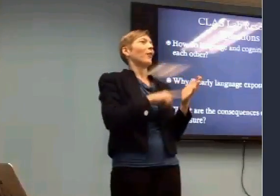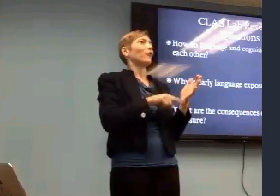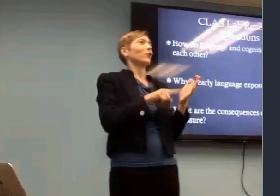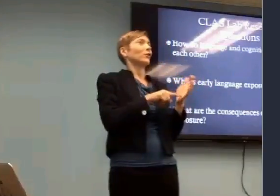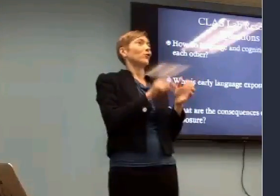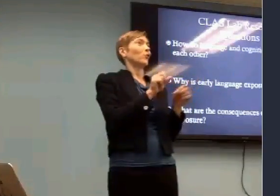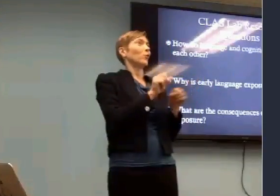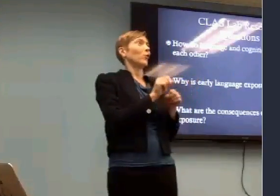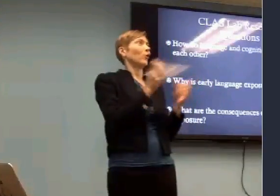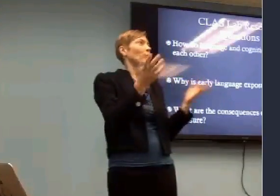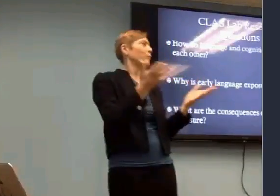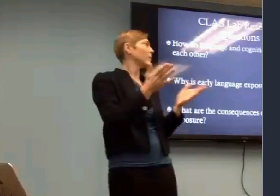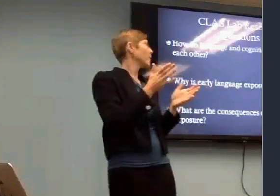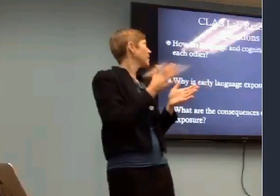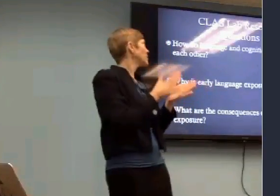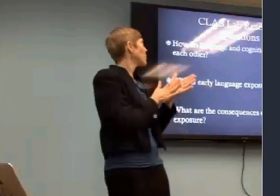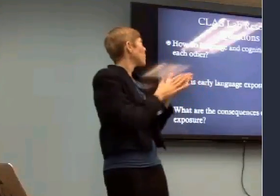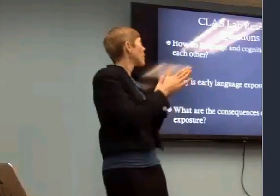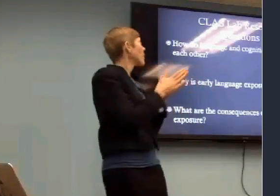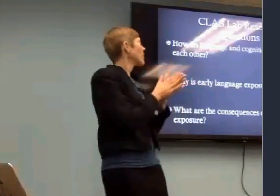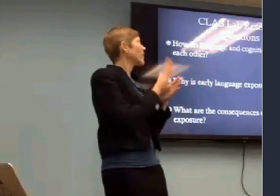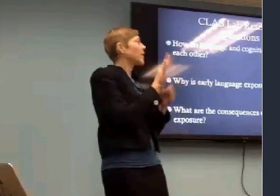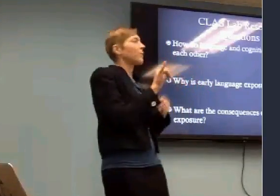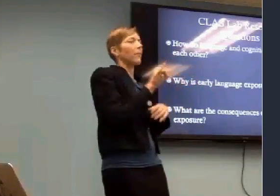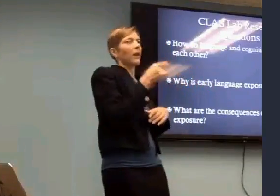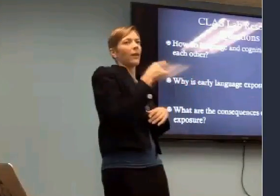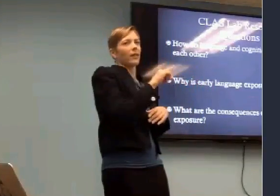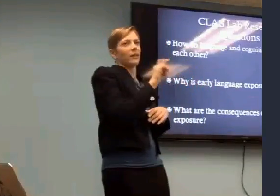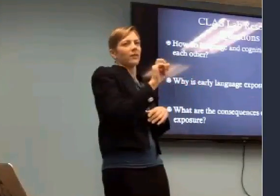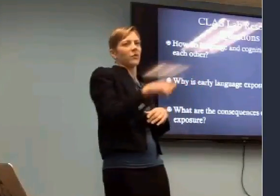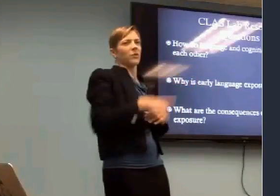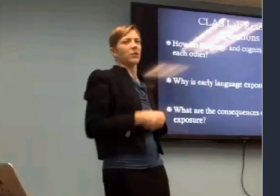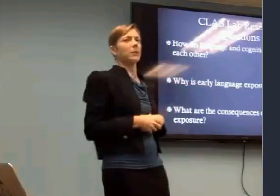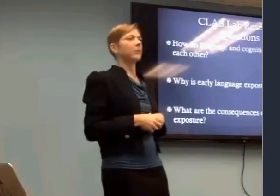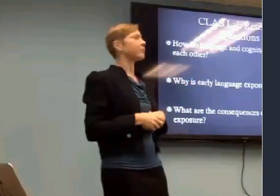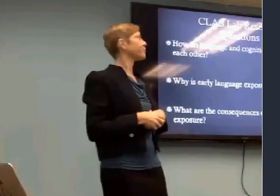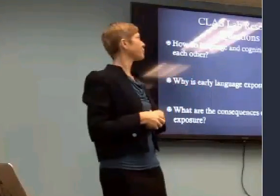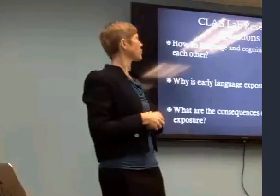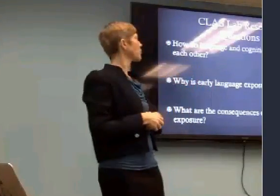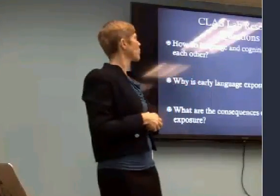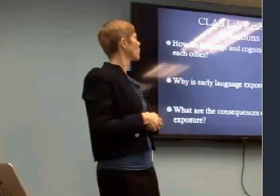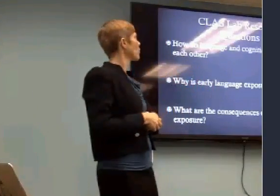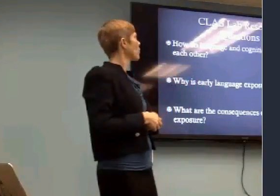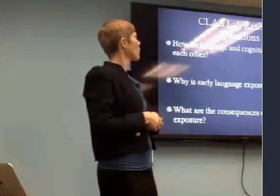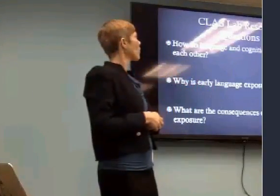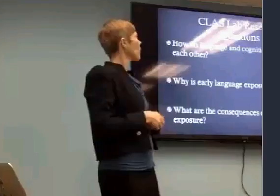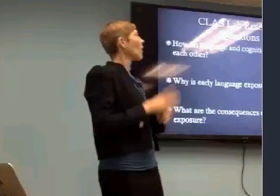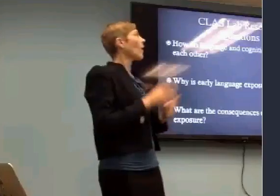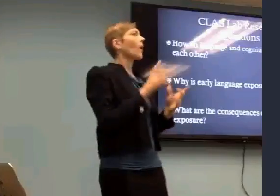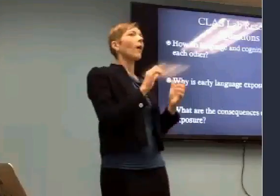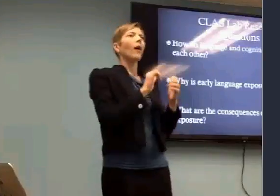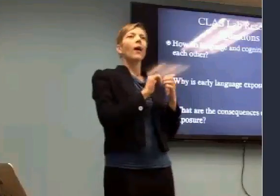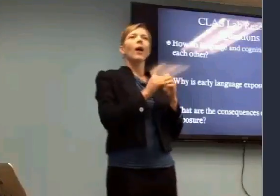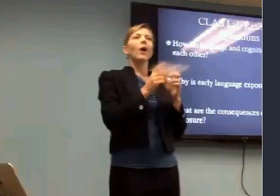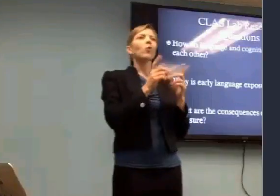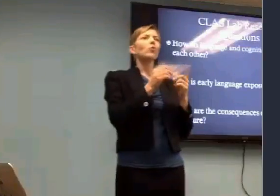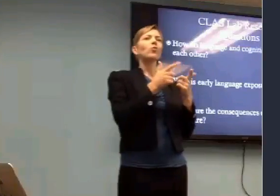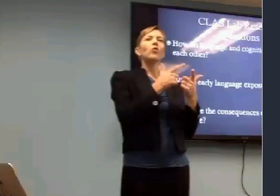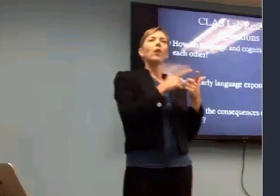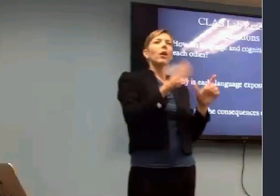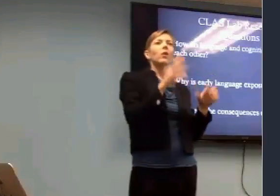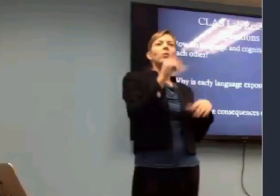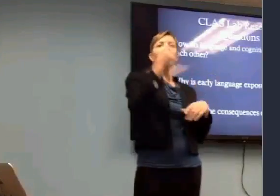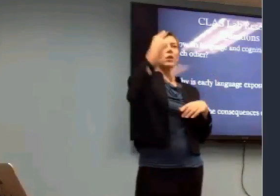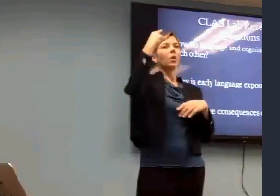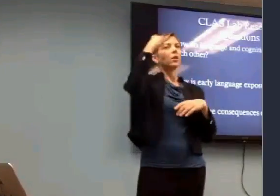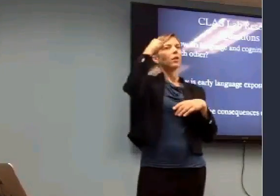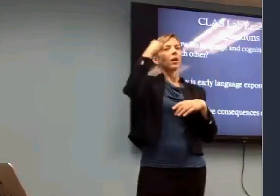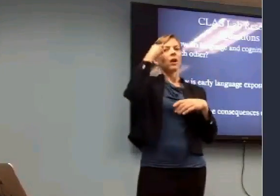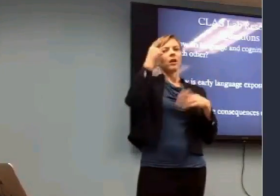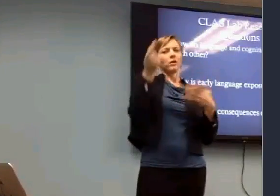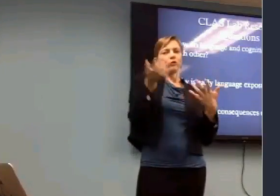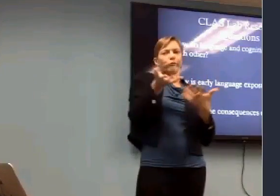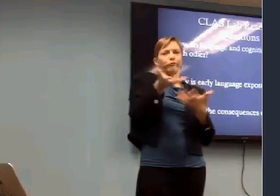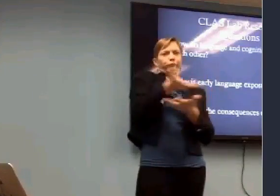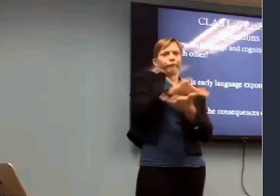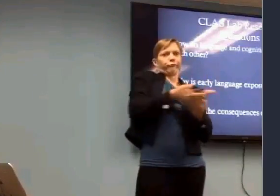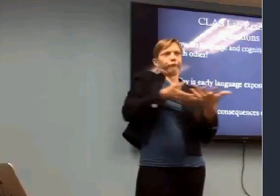scientific curiosity that drives and motivates my work is driven by this question. How do language